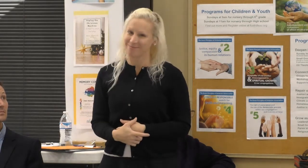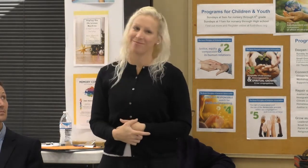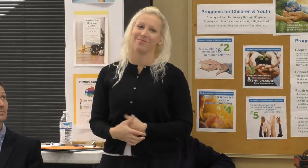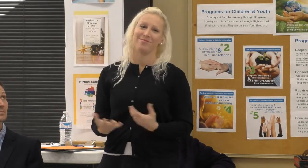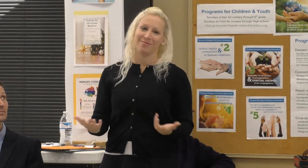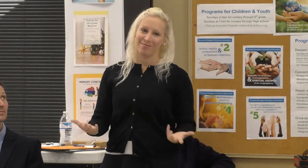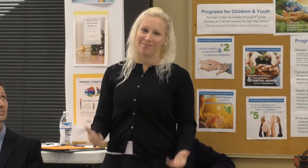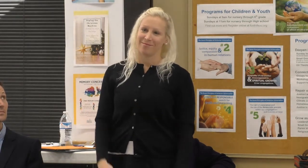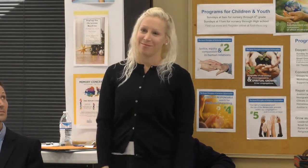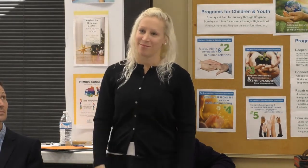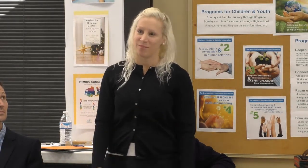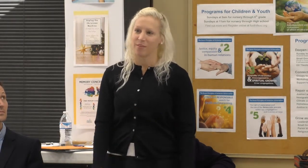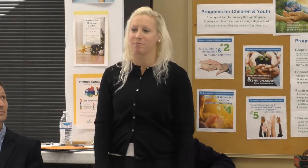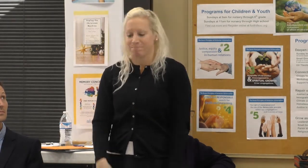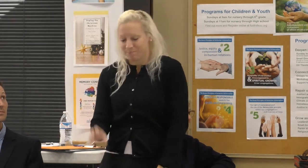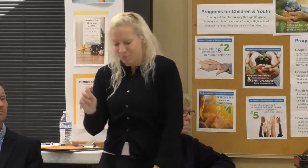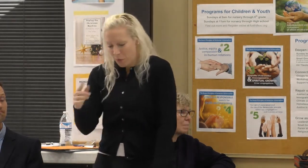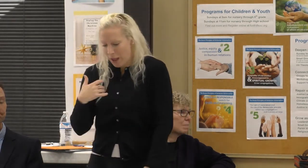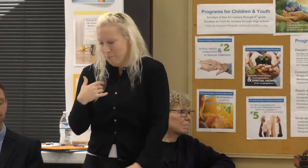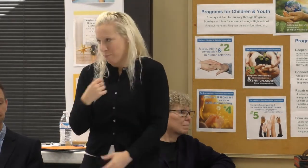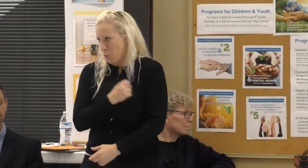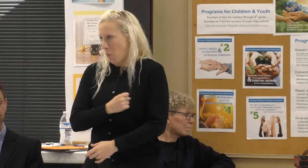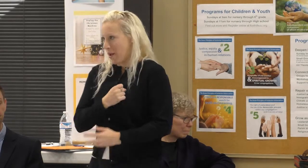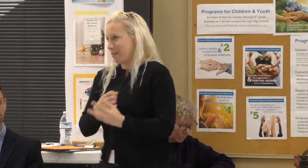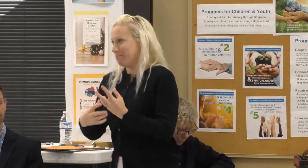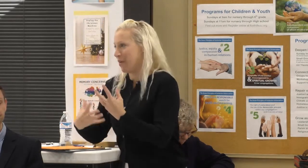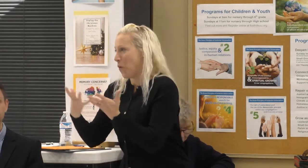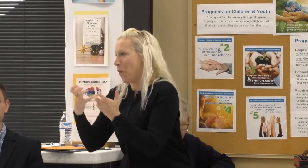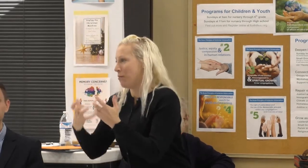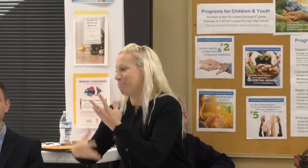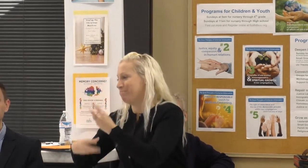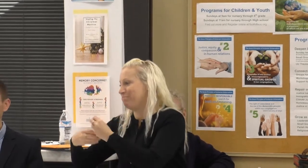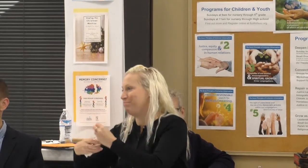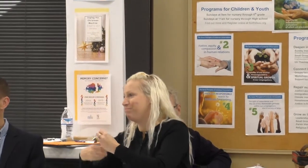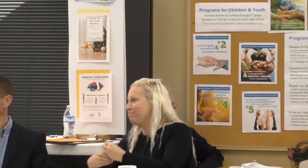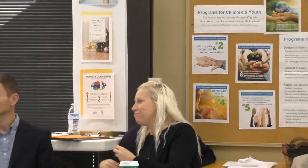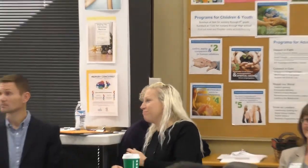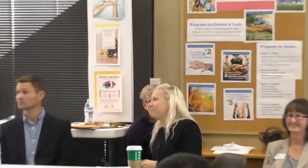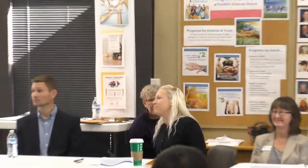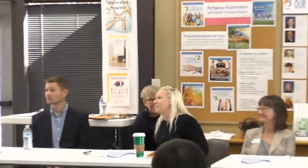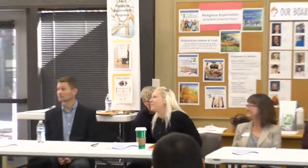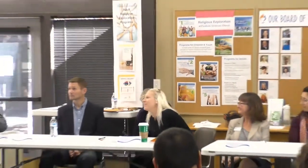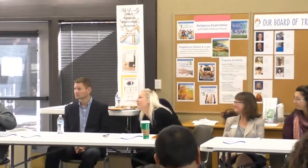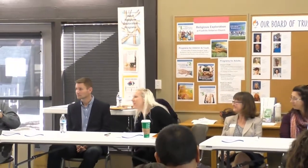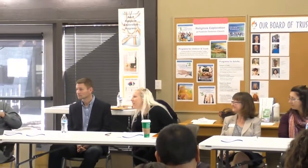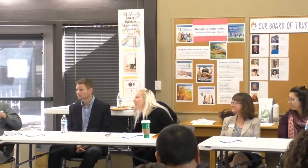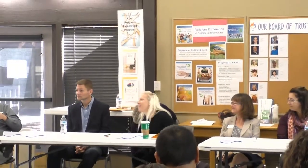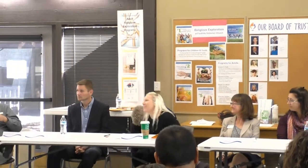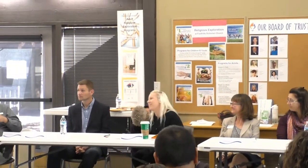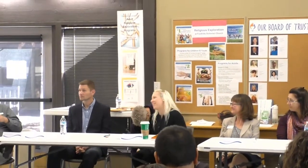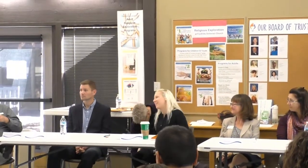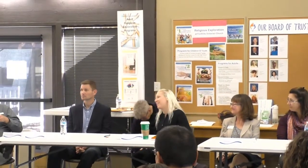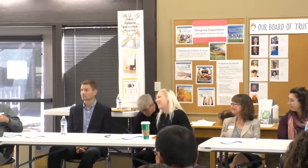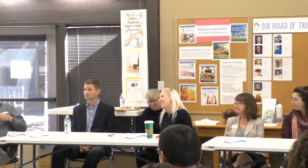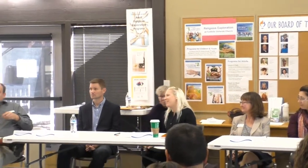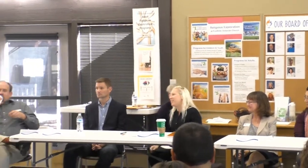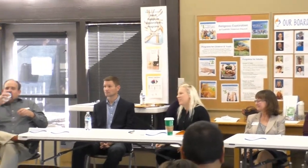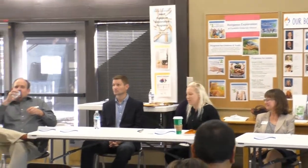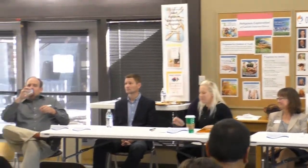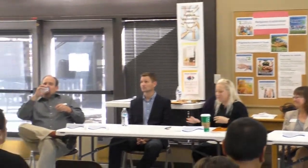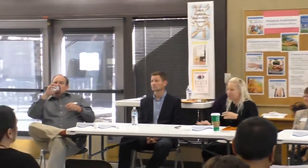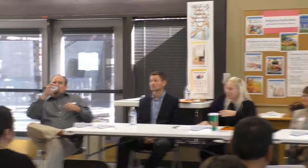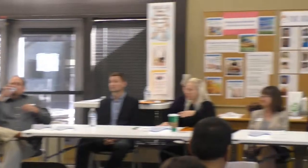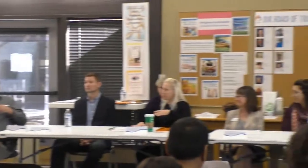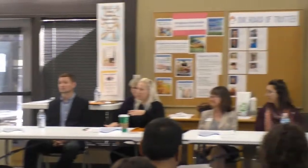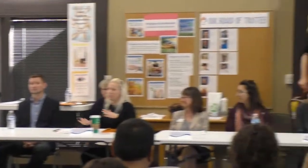and other times it's not so awesome. So I'm sorry, I didn't mean to dominate that, but I just wanted to add those